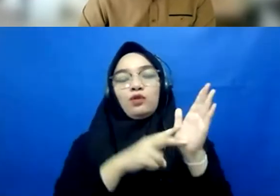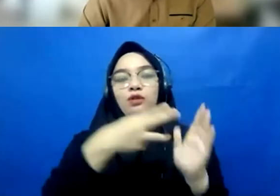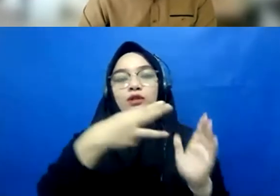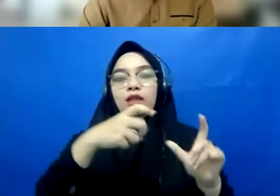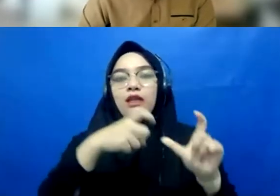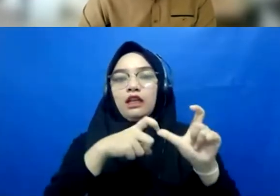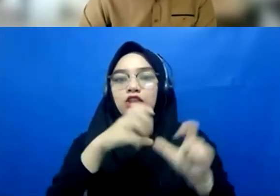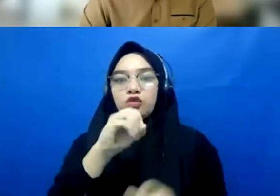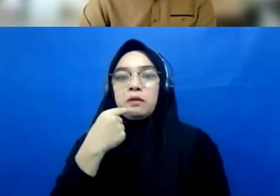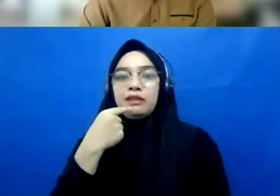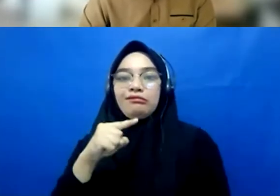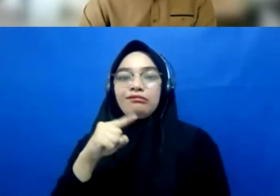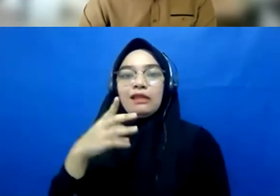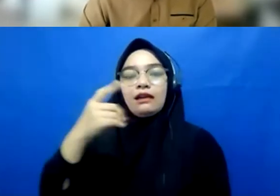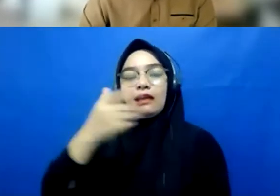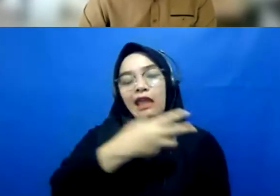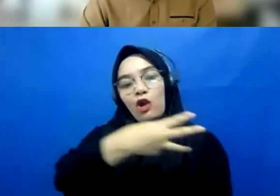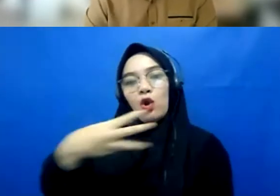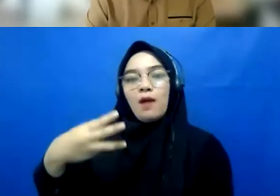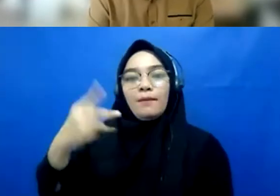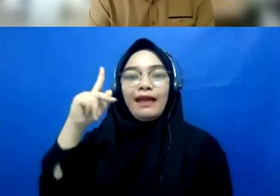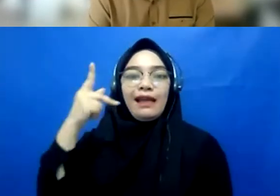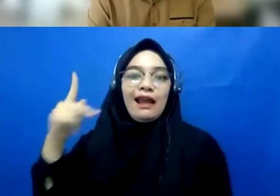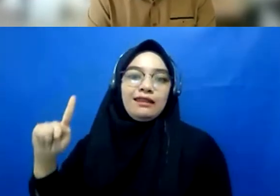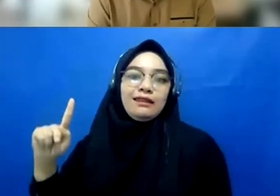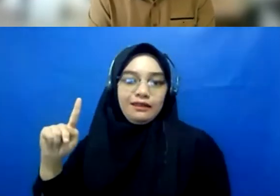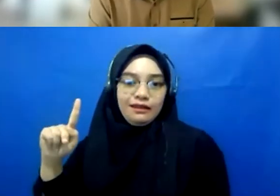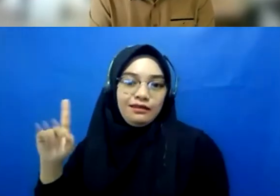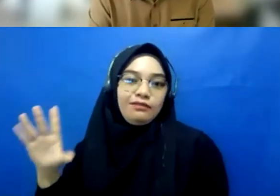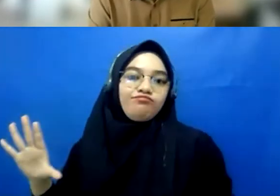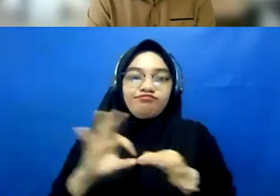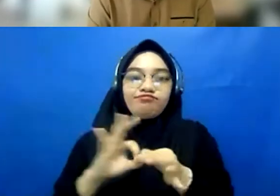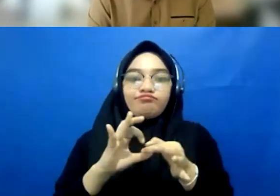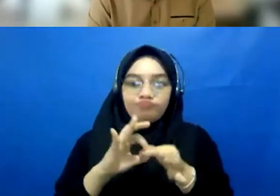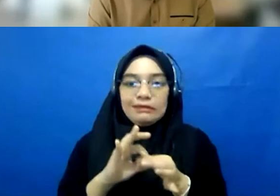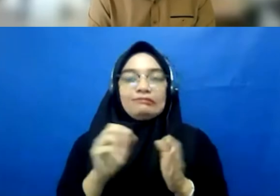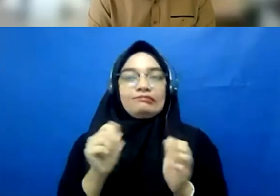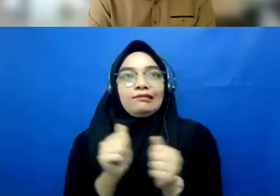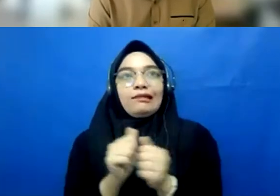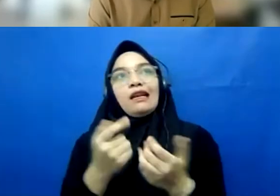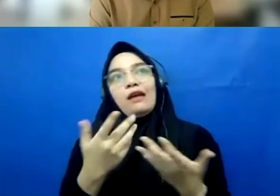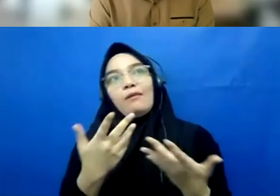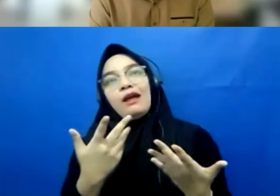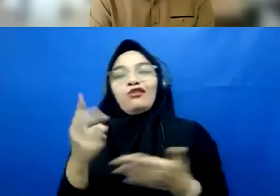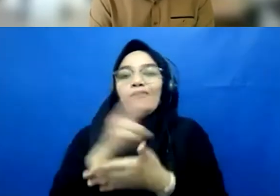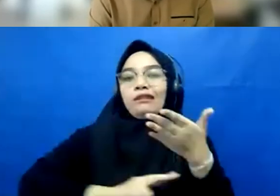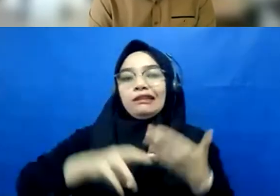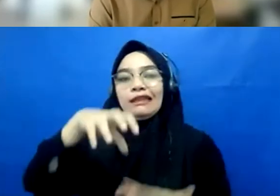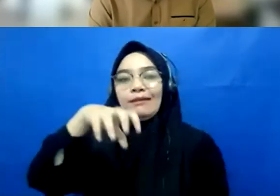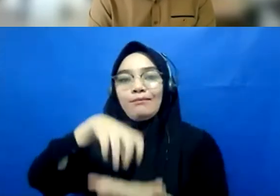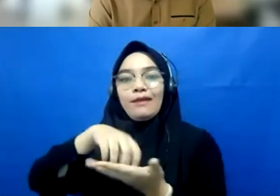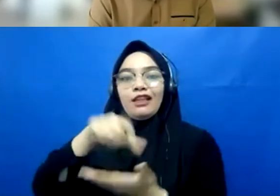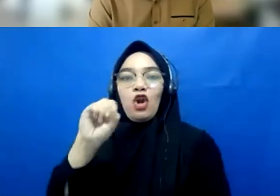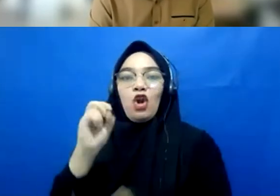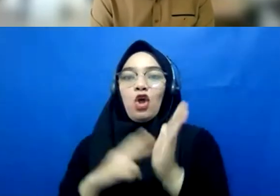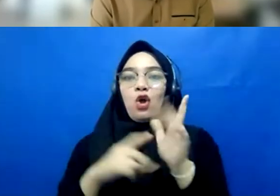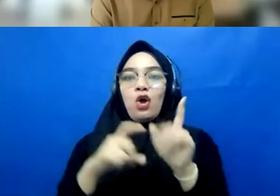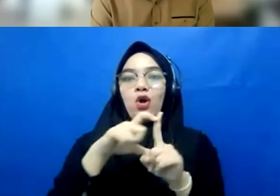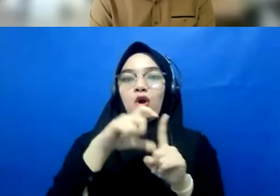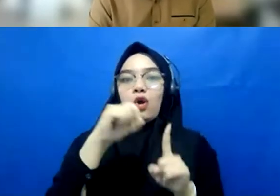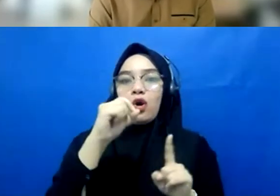City University of London. Sokni is a board member of a few local organizations, such as the Cambodian Living